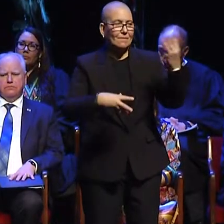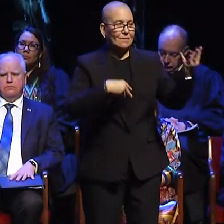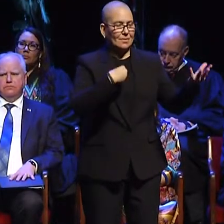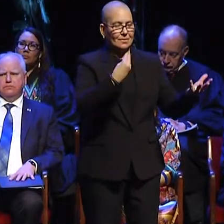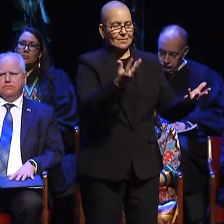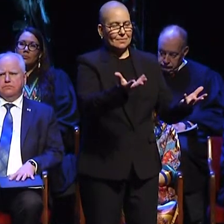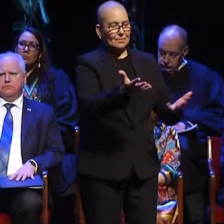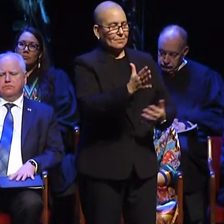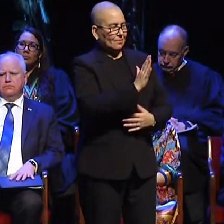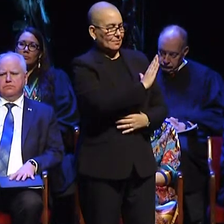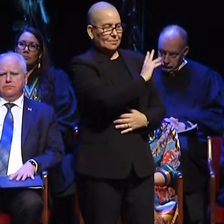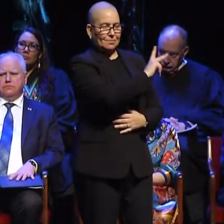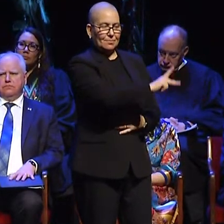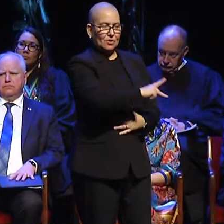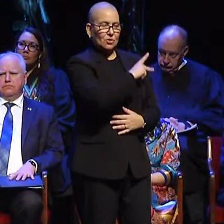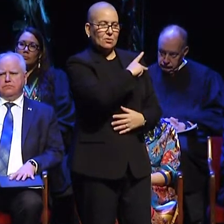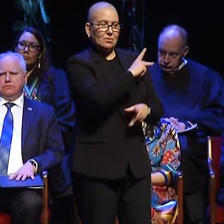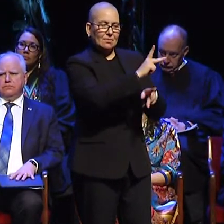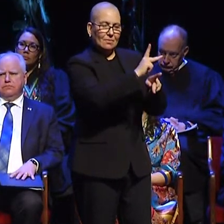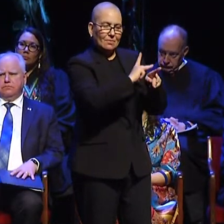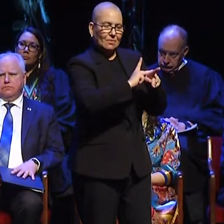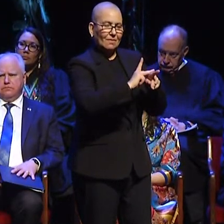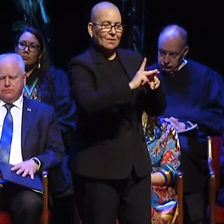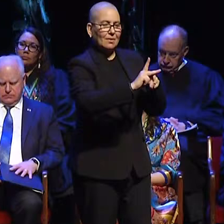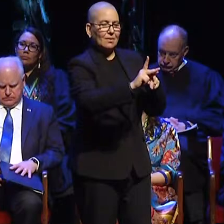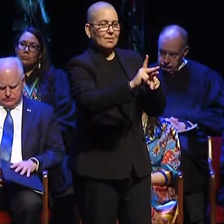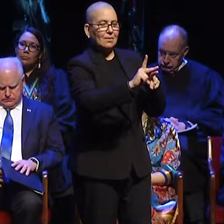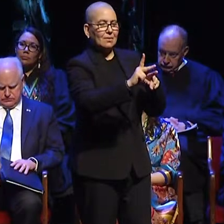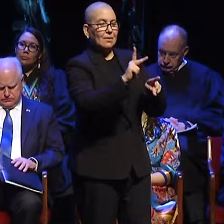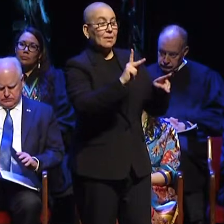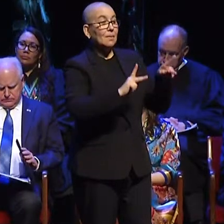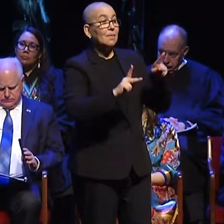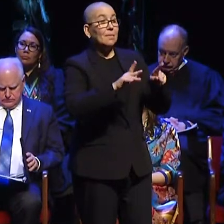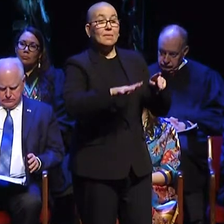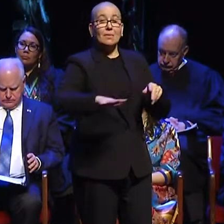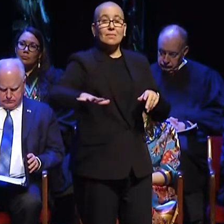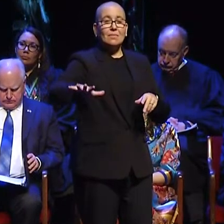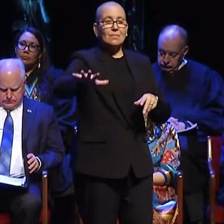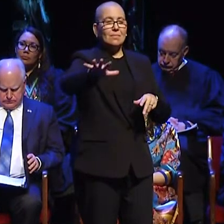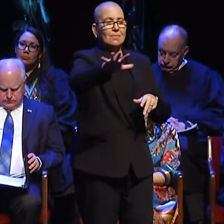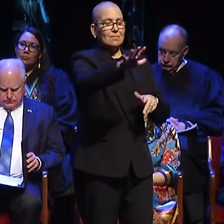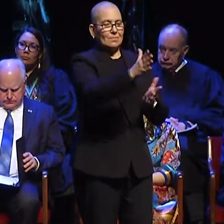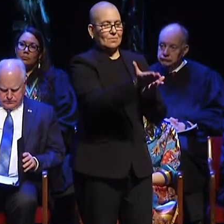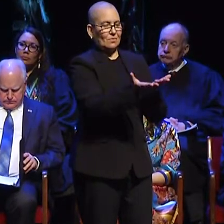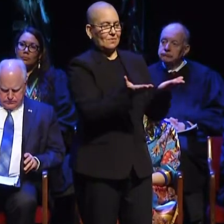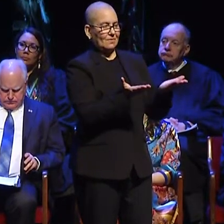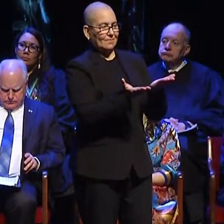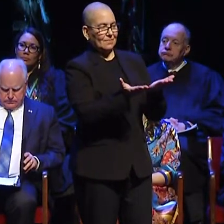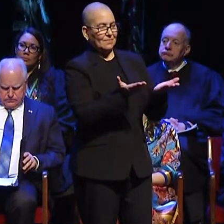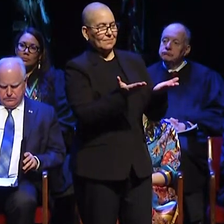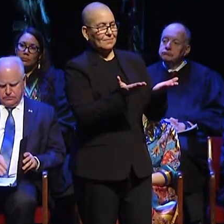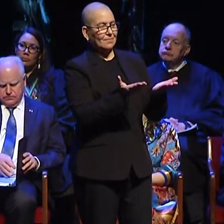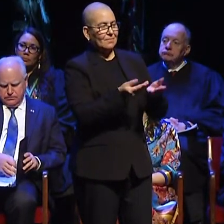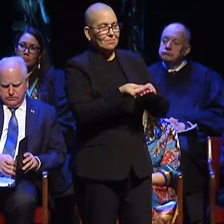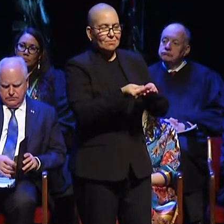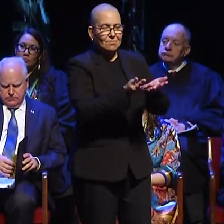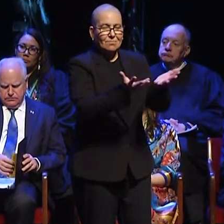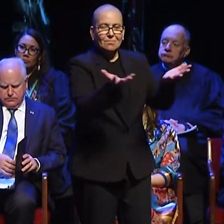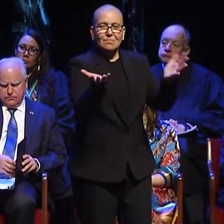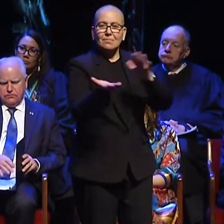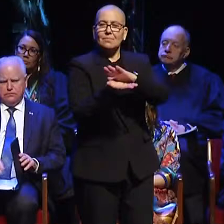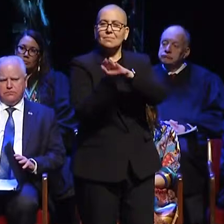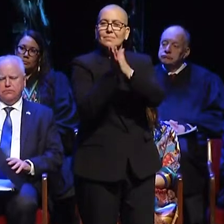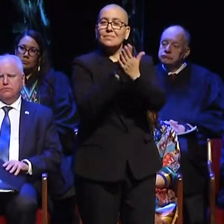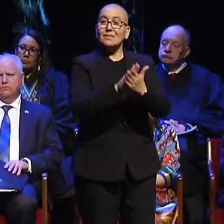professional, as a public servant, the wider to peace.